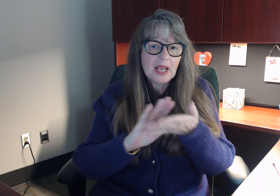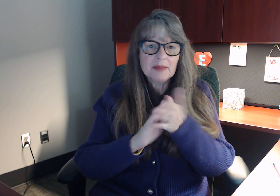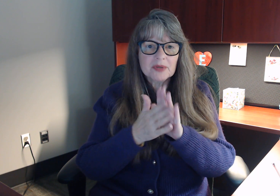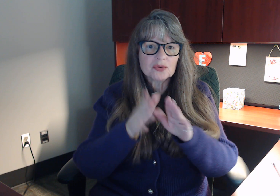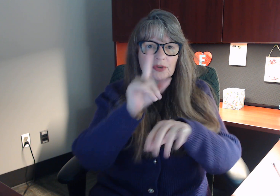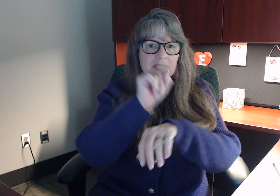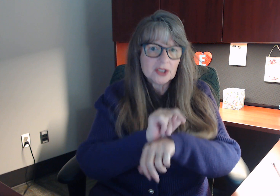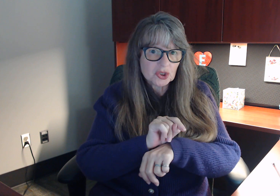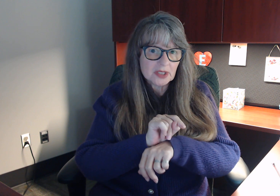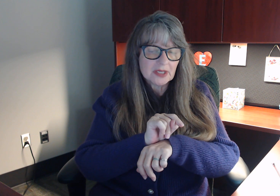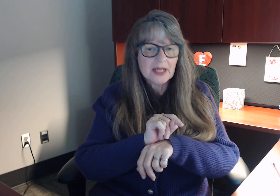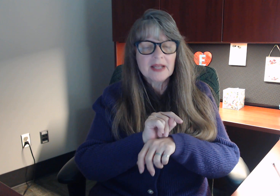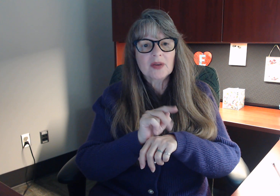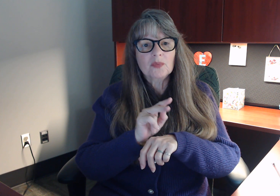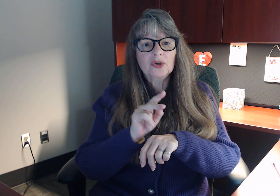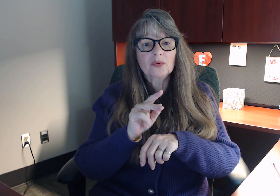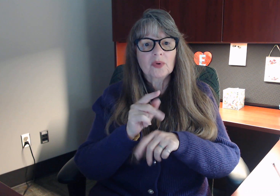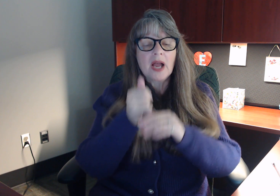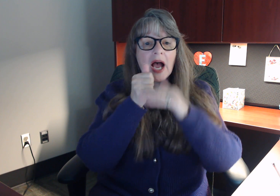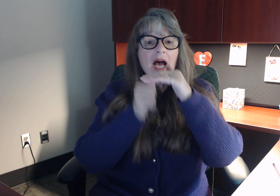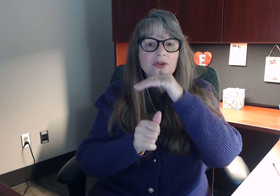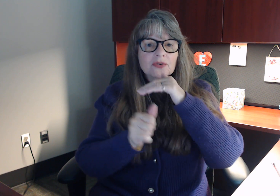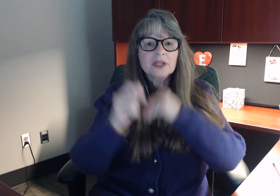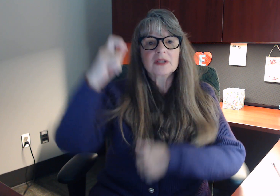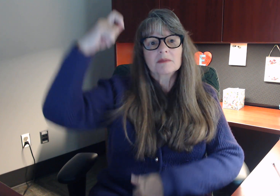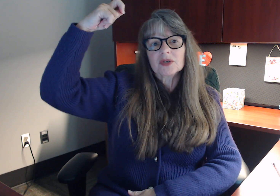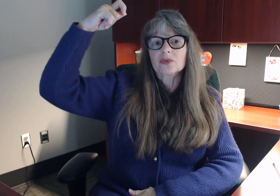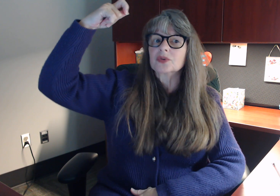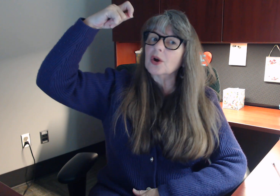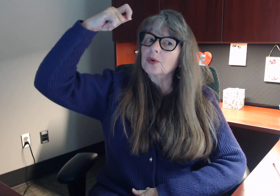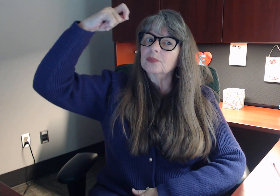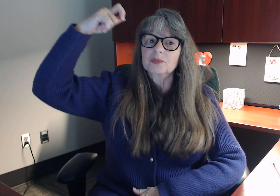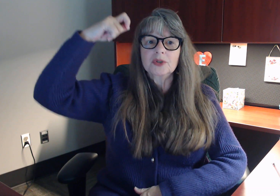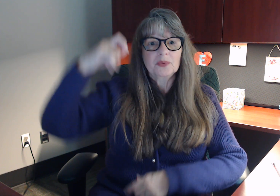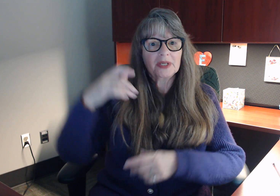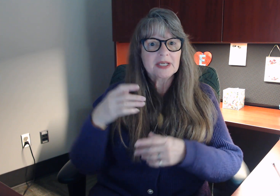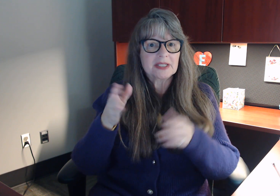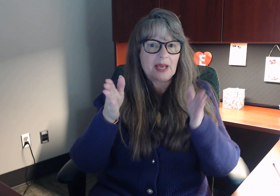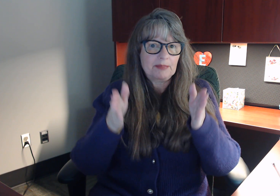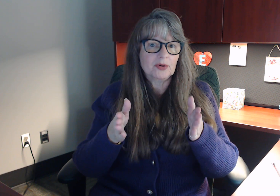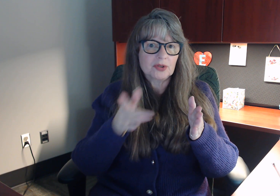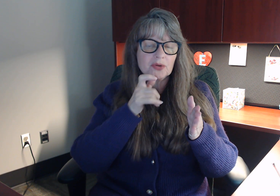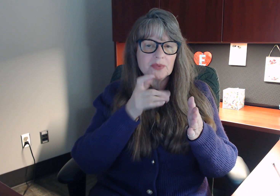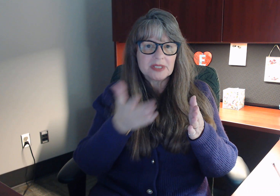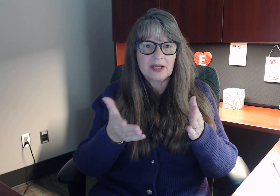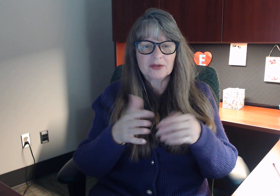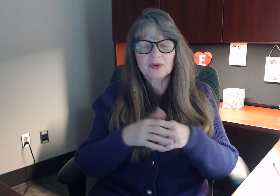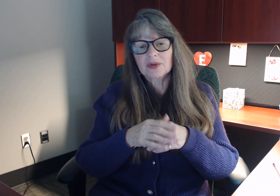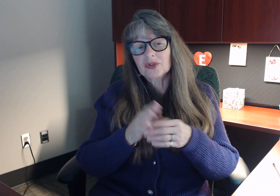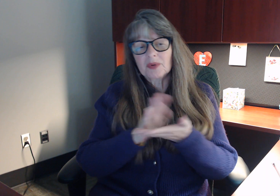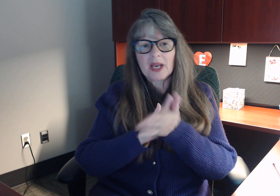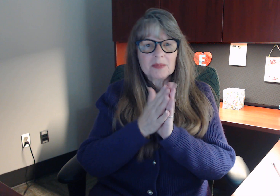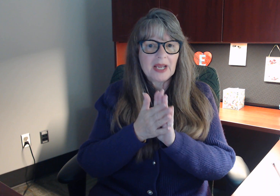this tradition that when you were underneath the mistletoe, you would kiss that person who was there. So it just kind of became this